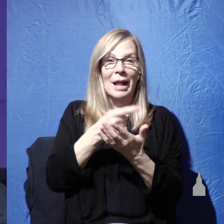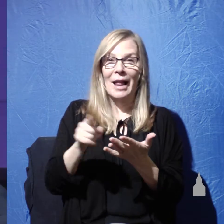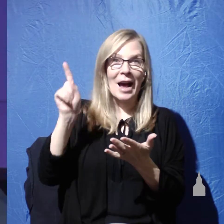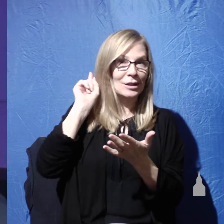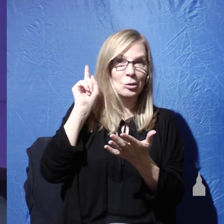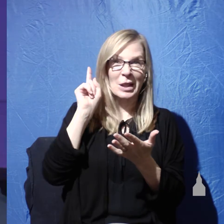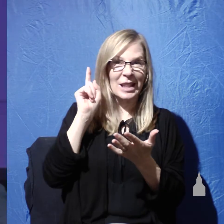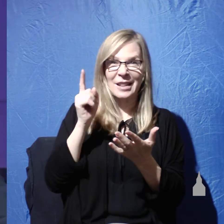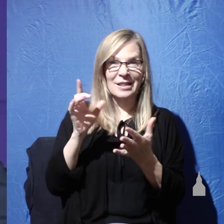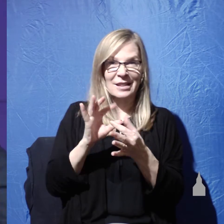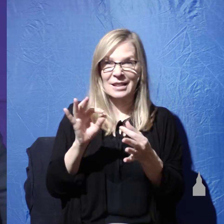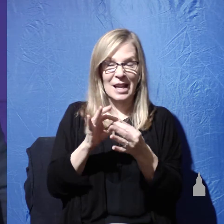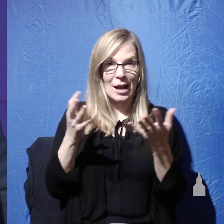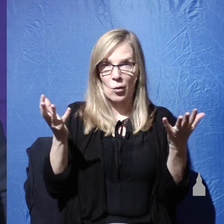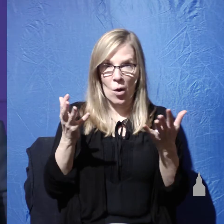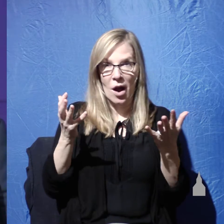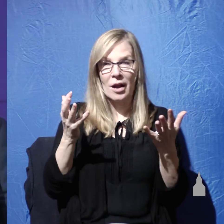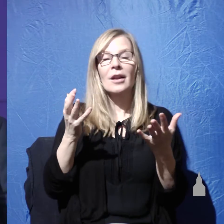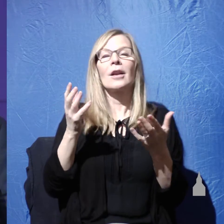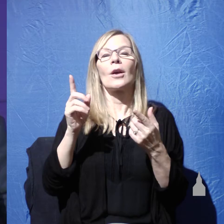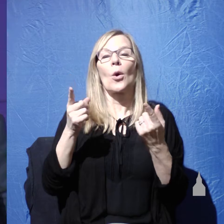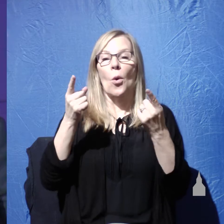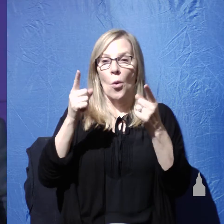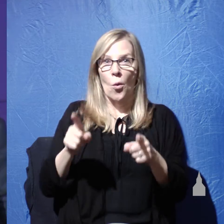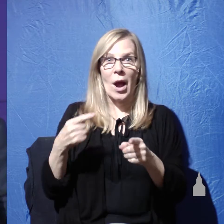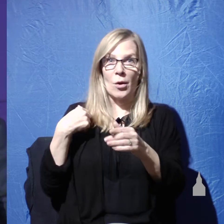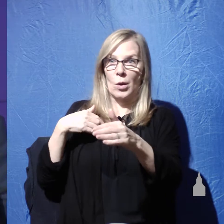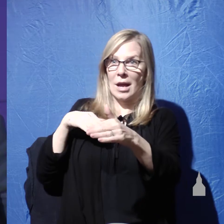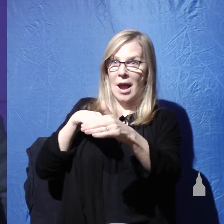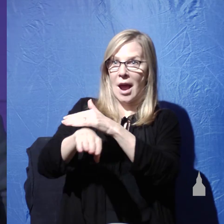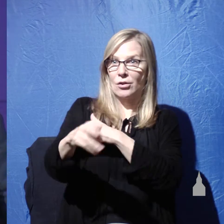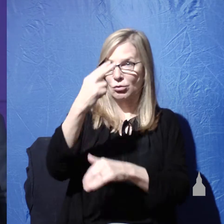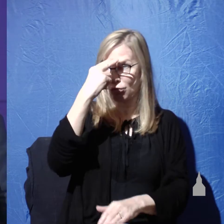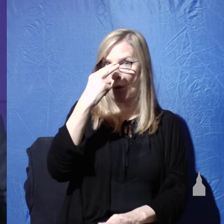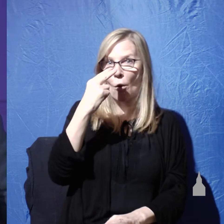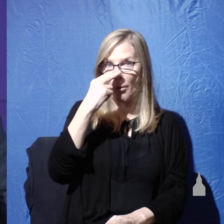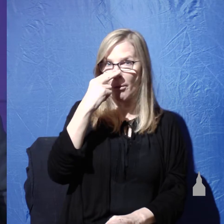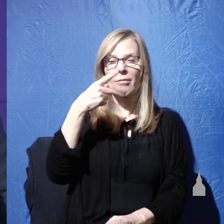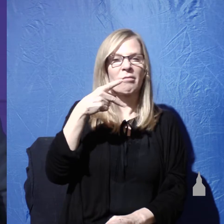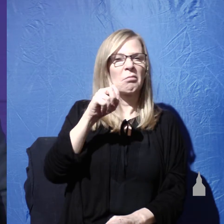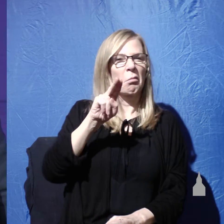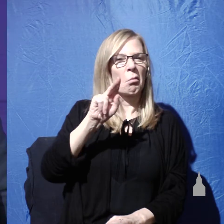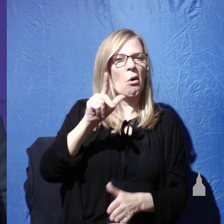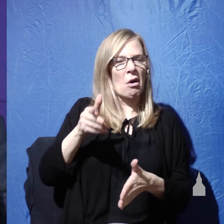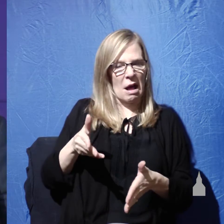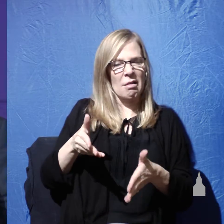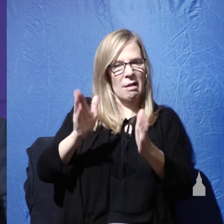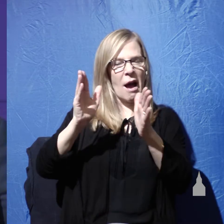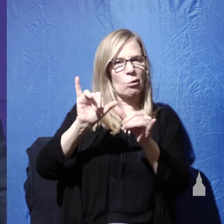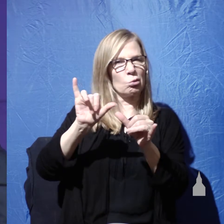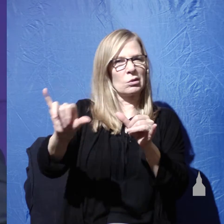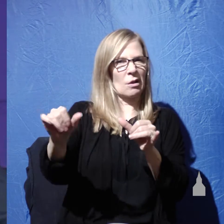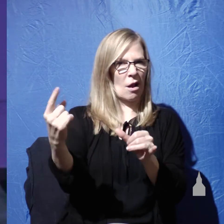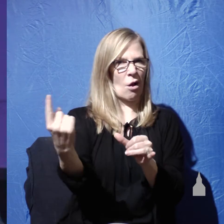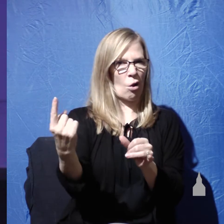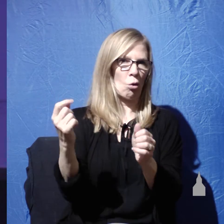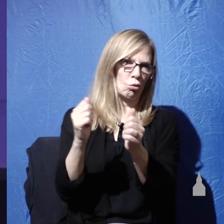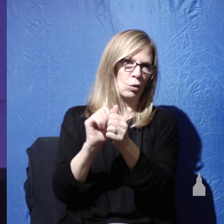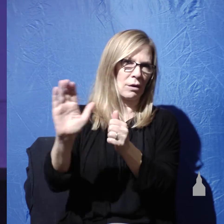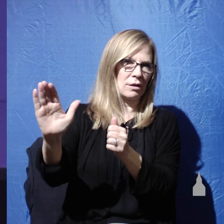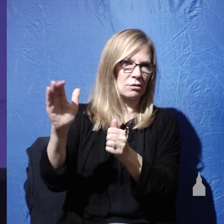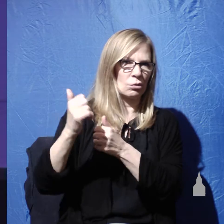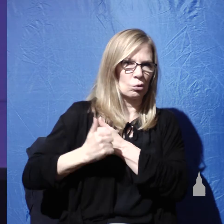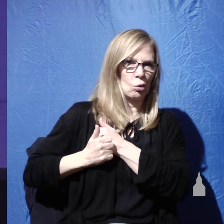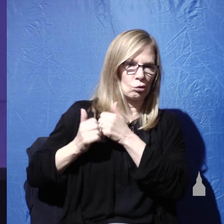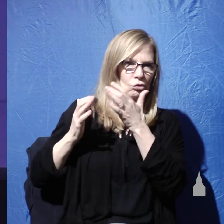says, "When we entered Rome, Paul was allowed to stay by himself with the soldier who was